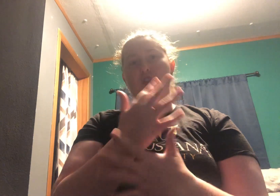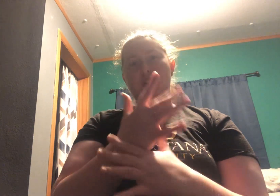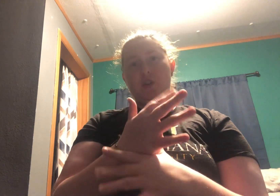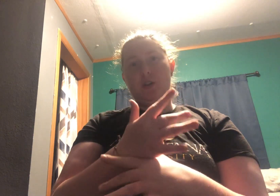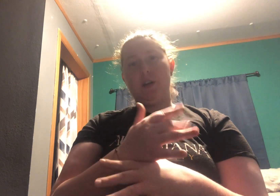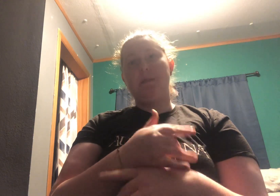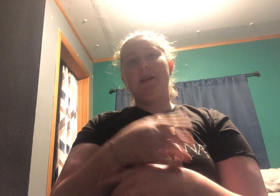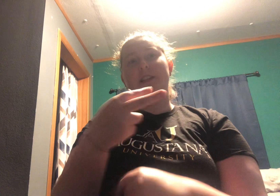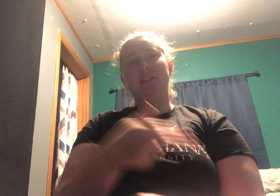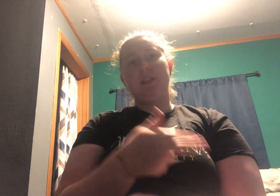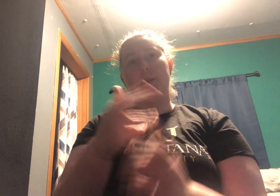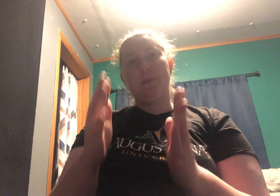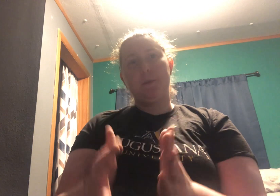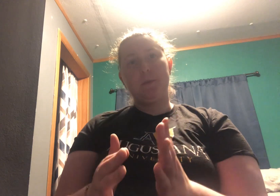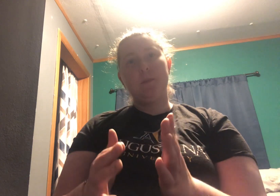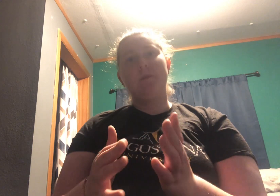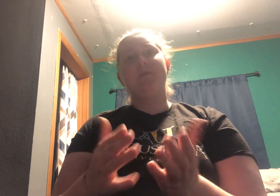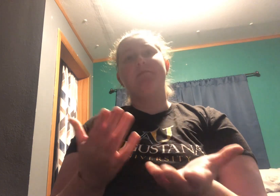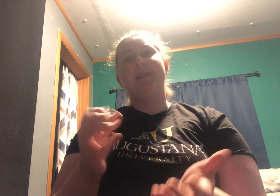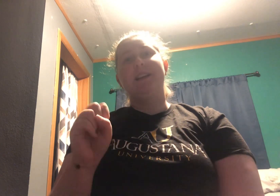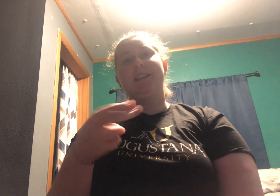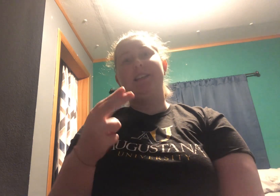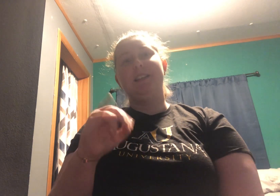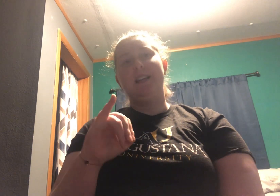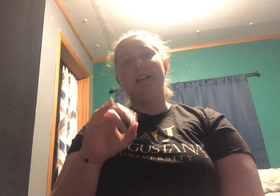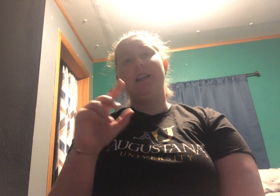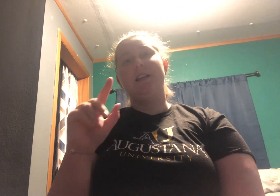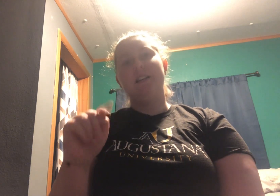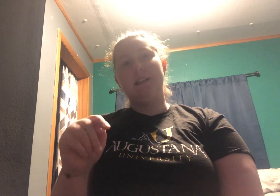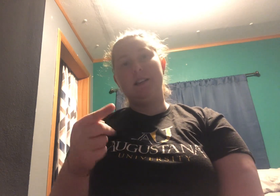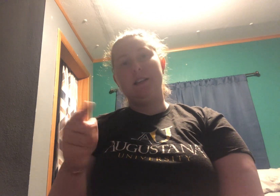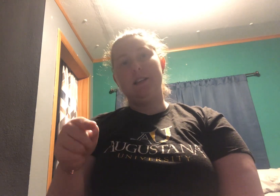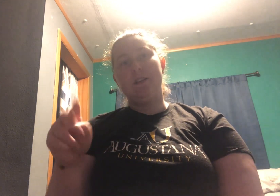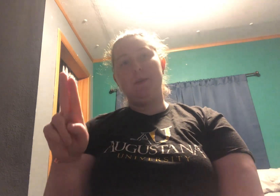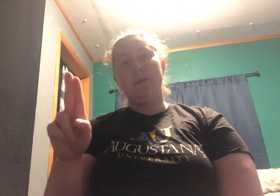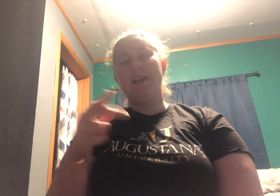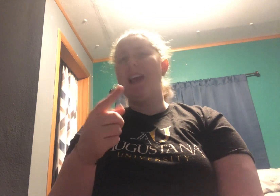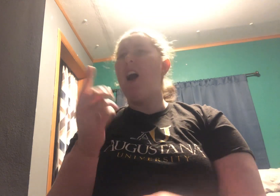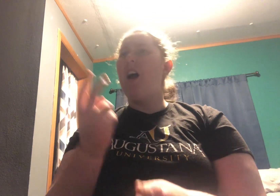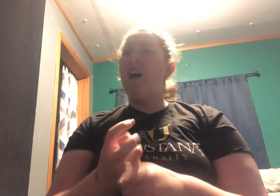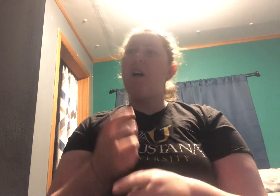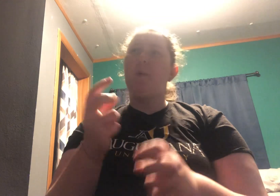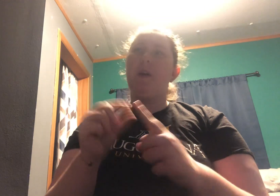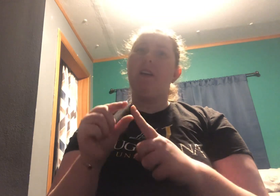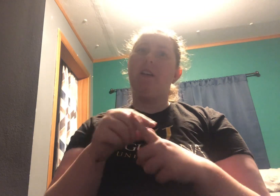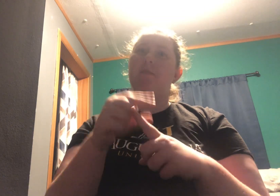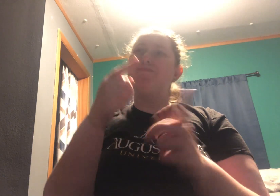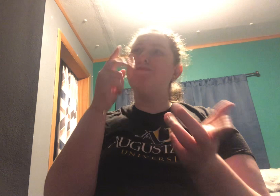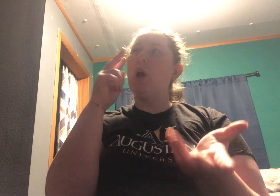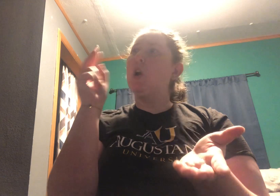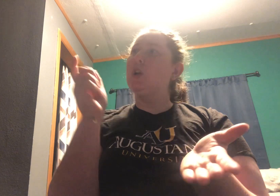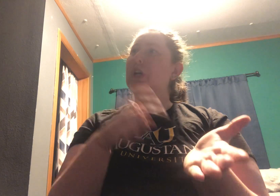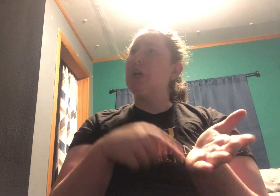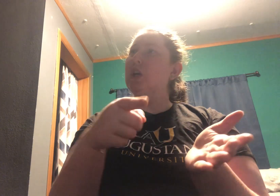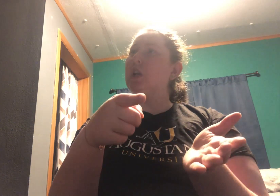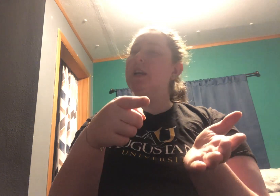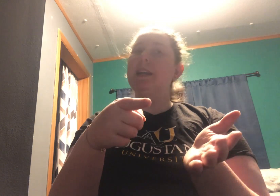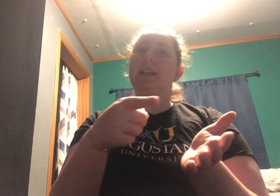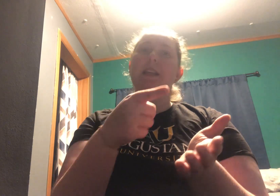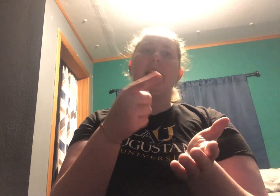Okay, do you know how to spell it? It's a hard word. Okay, take a look at this. I don't know. Is this like Japanese, or we've got a T, a Z,